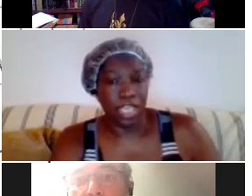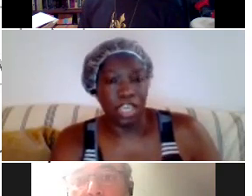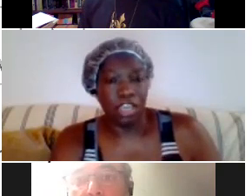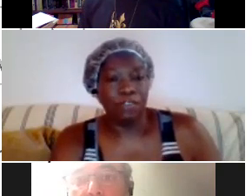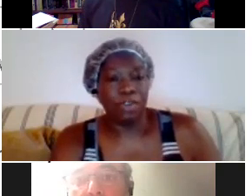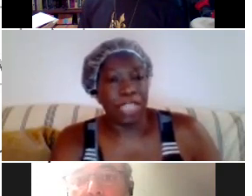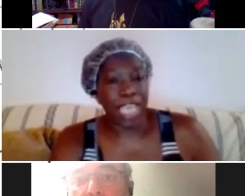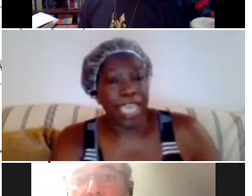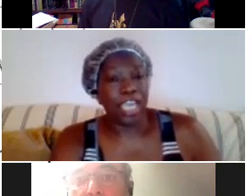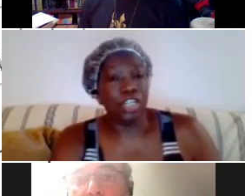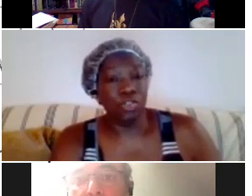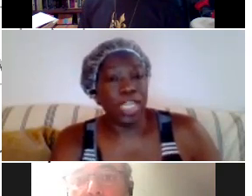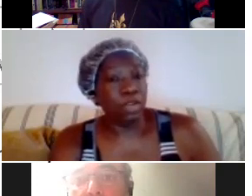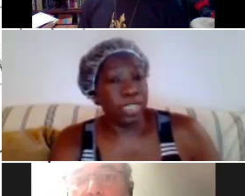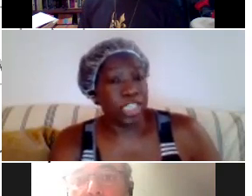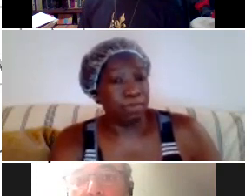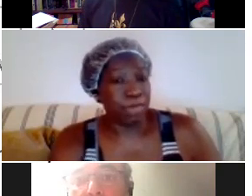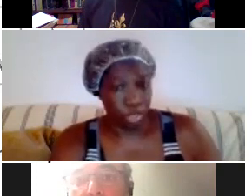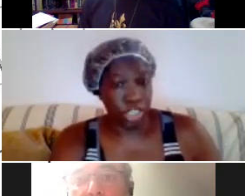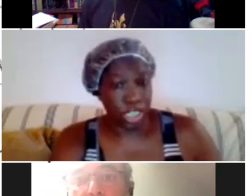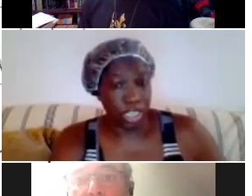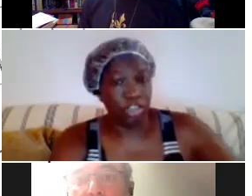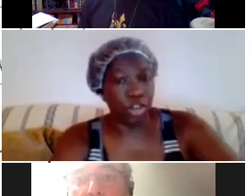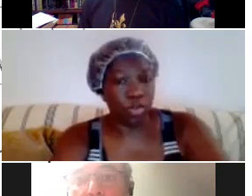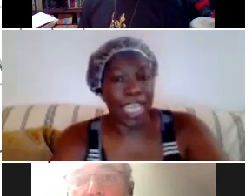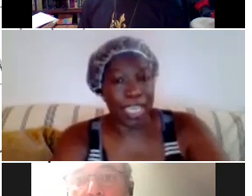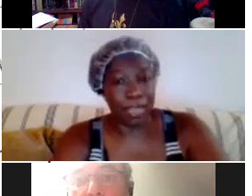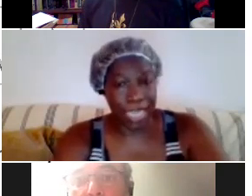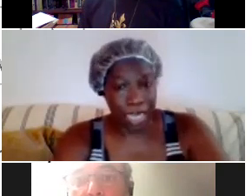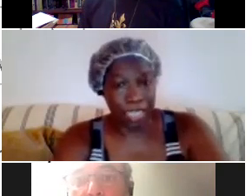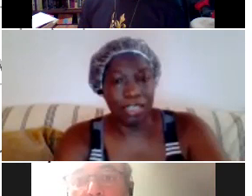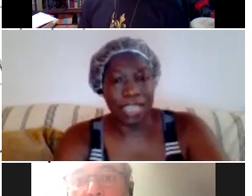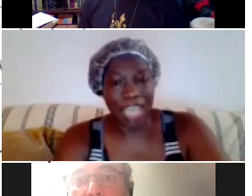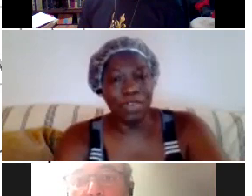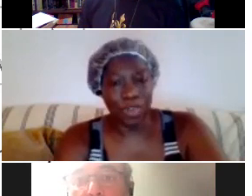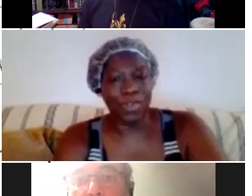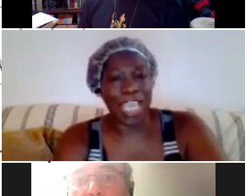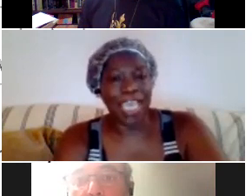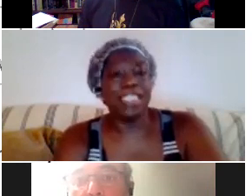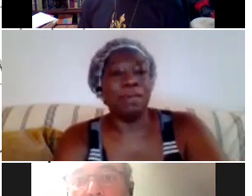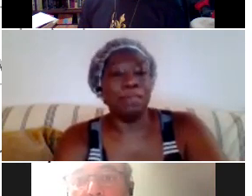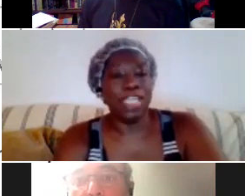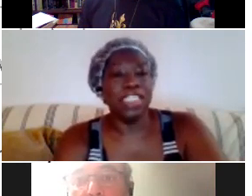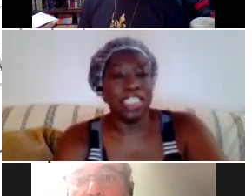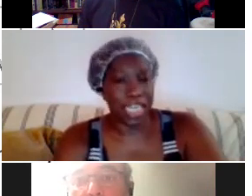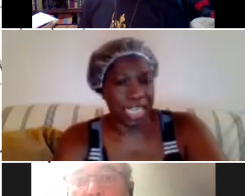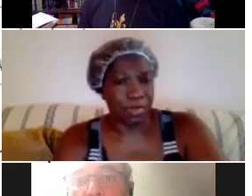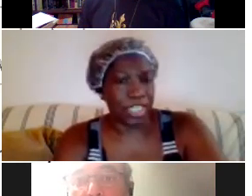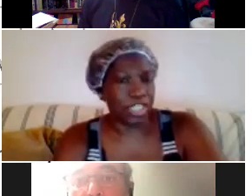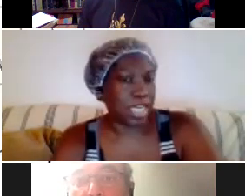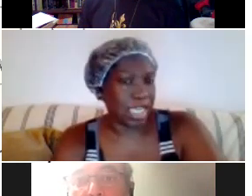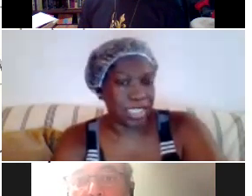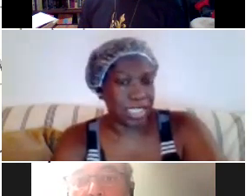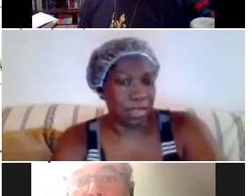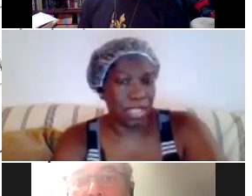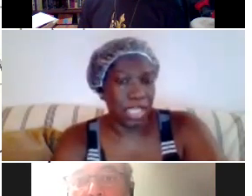LSF. From that, a new language emerged known now known as American Sign Language